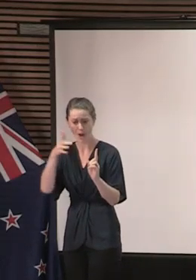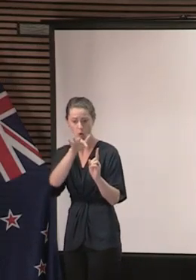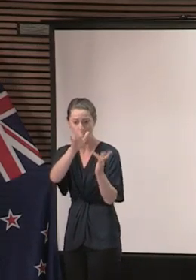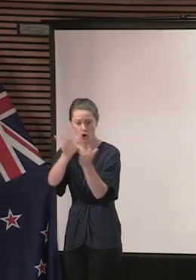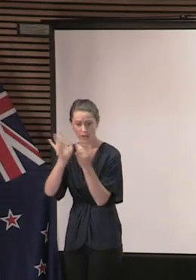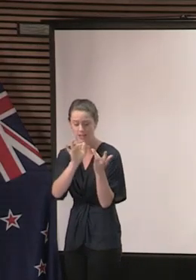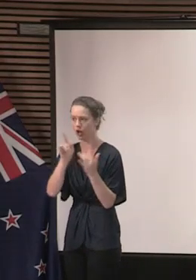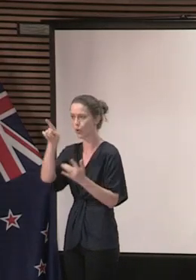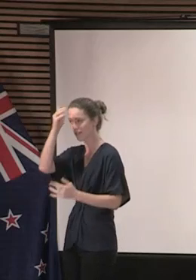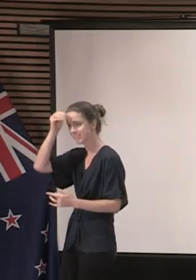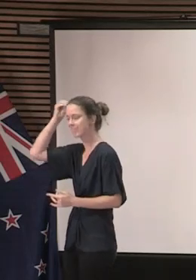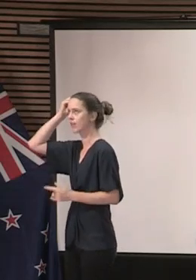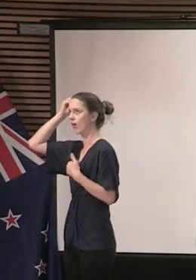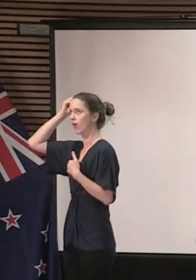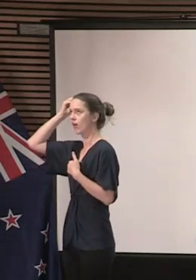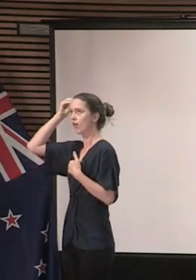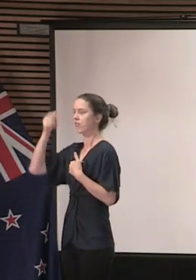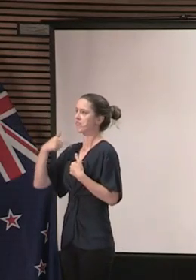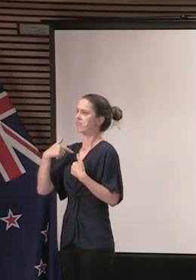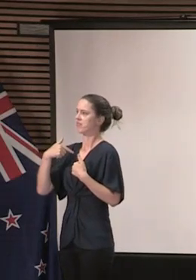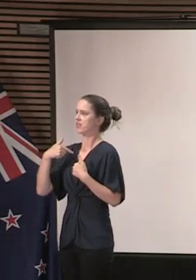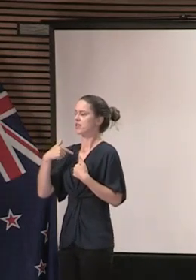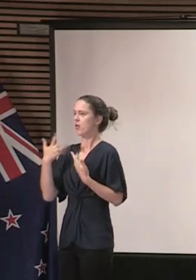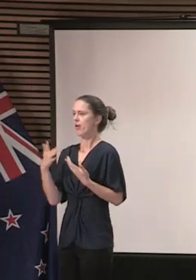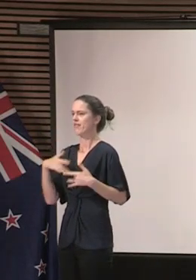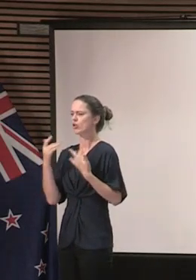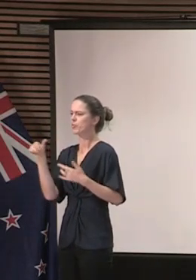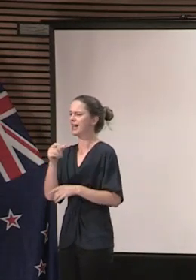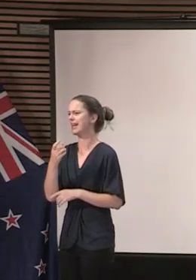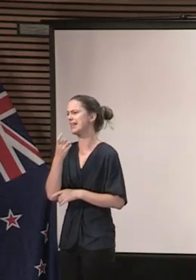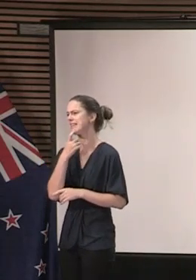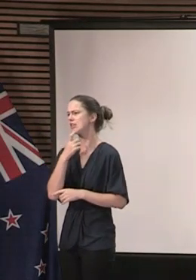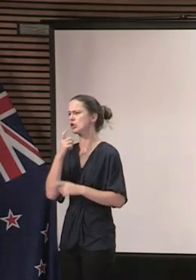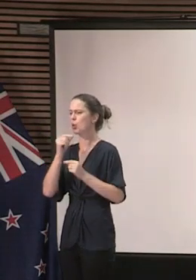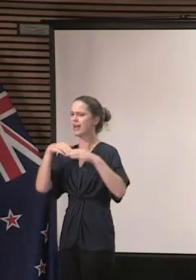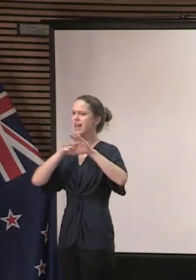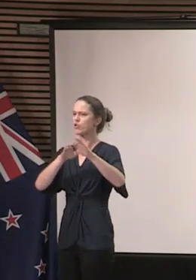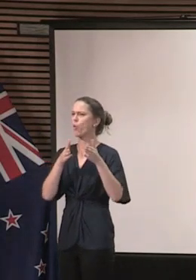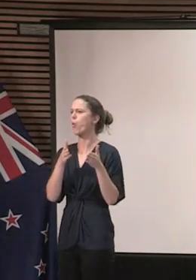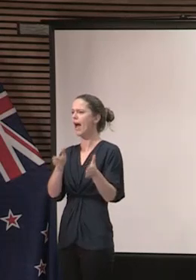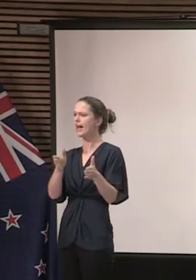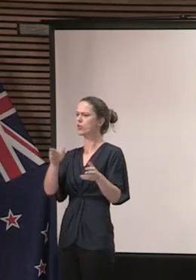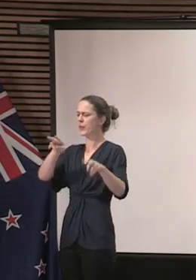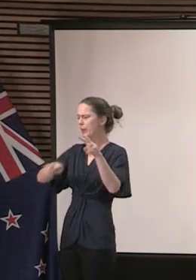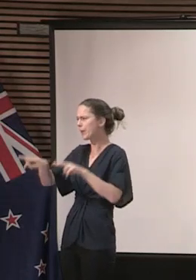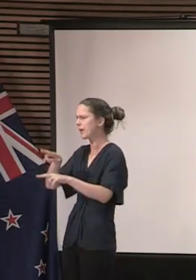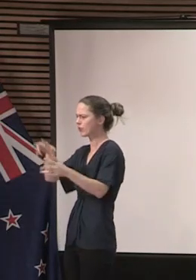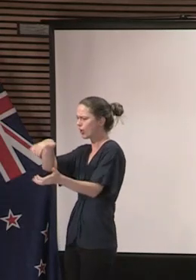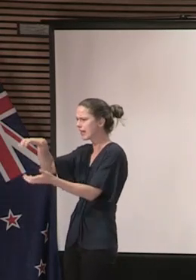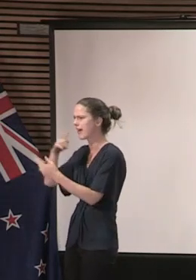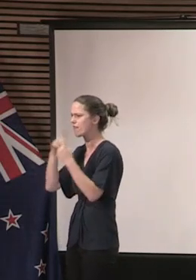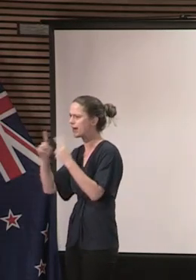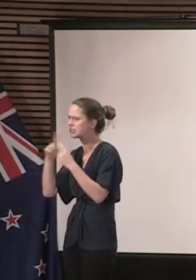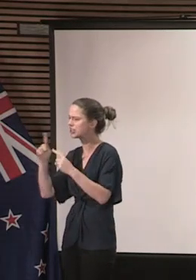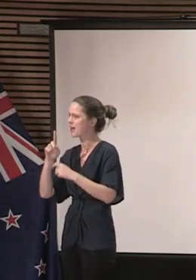that local, I know everyone will think just simply moving to a national structure is the way to go, and yes, some standardisation of that data collection is really